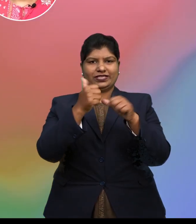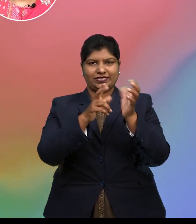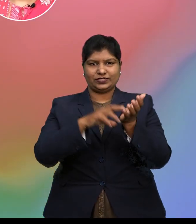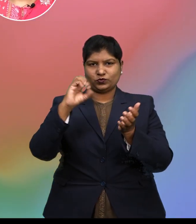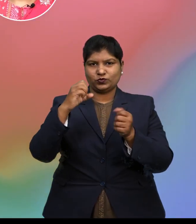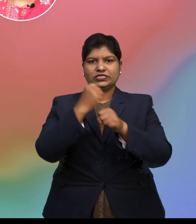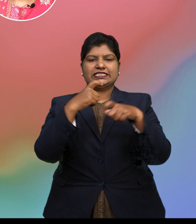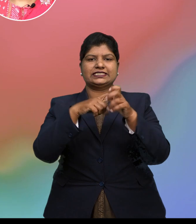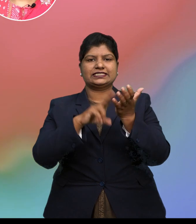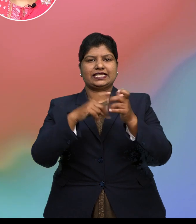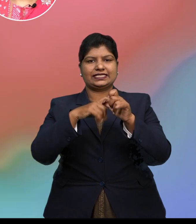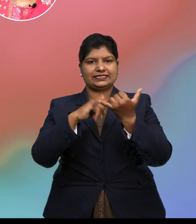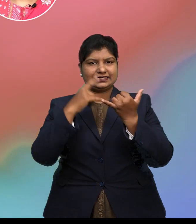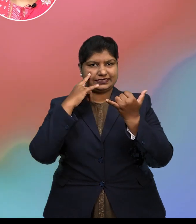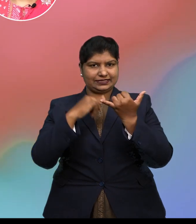Organogenesis.